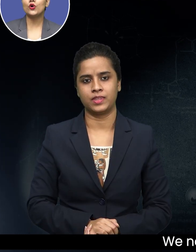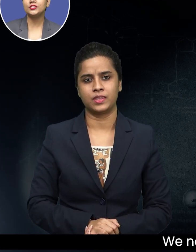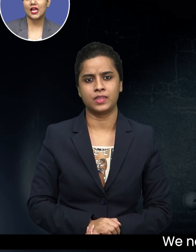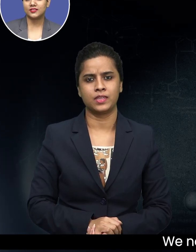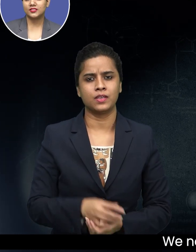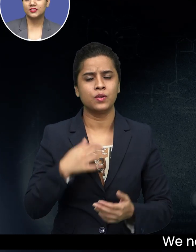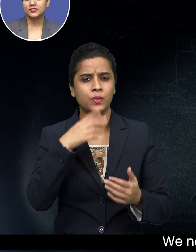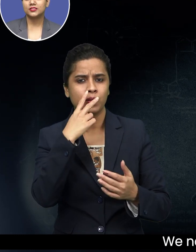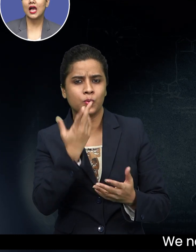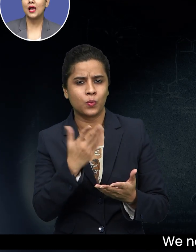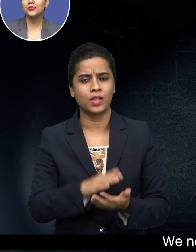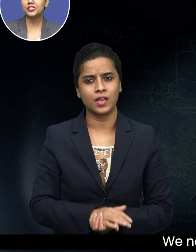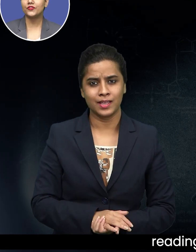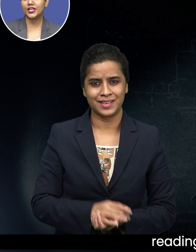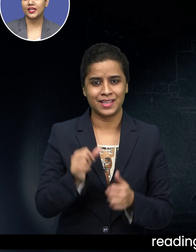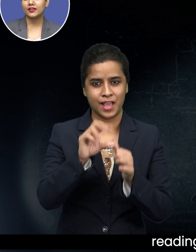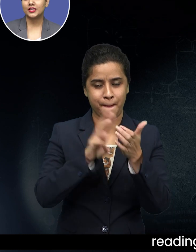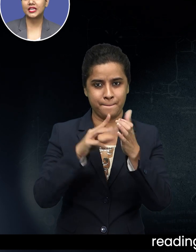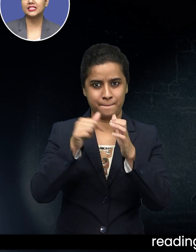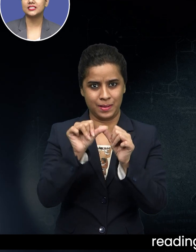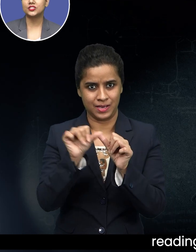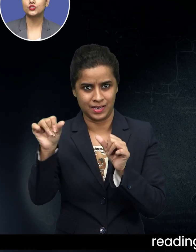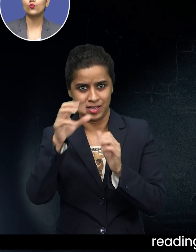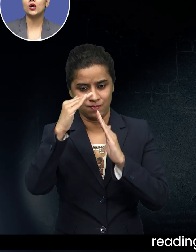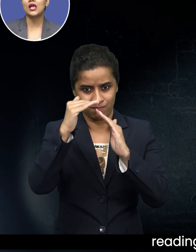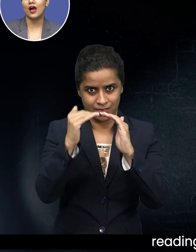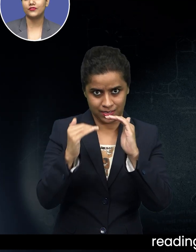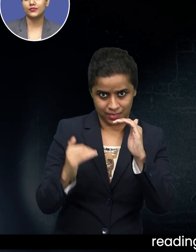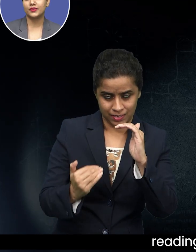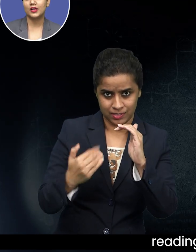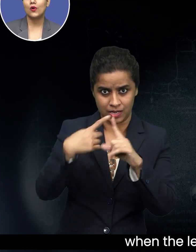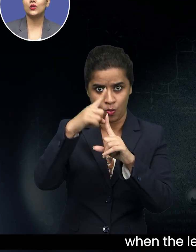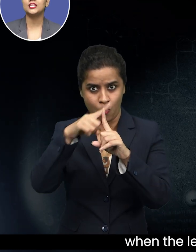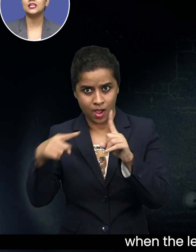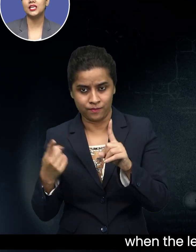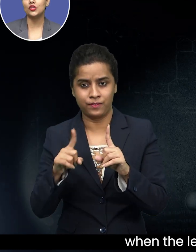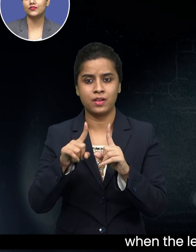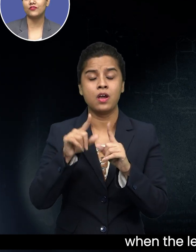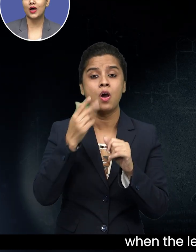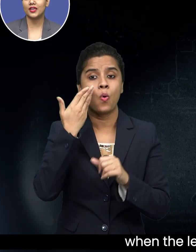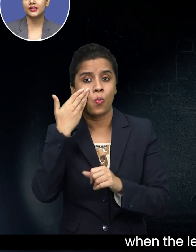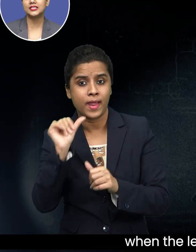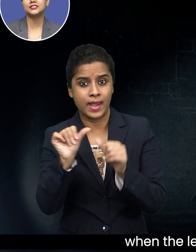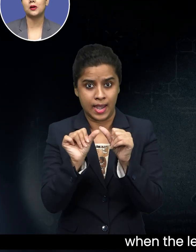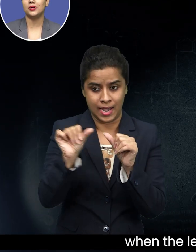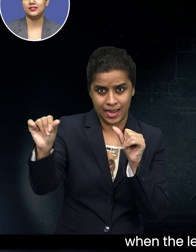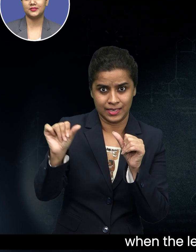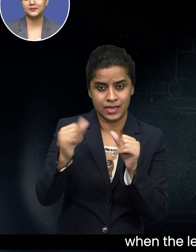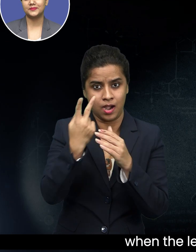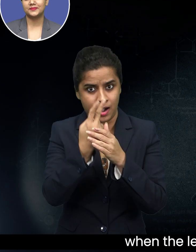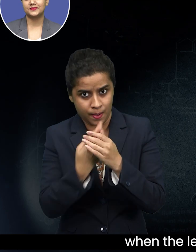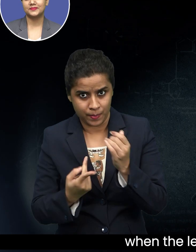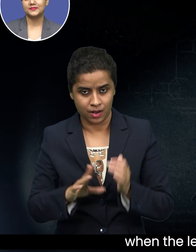We note that the ammeter reading decreases to 1/2 when the length of the wire is